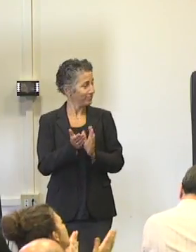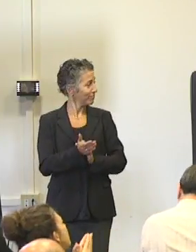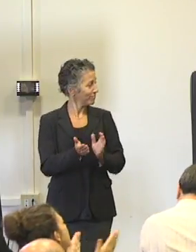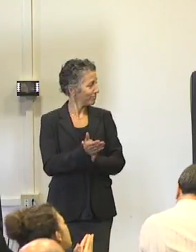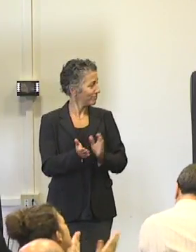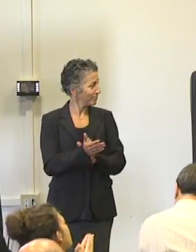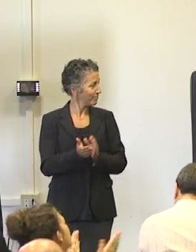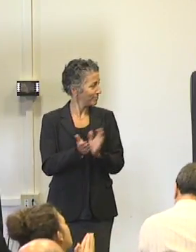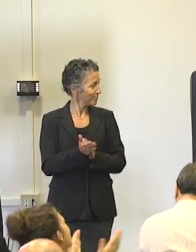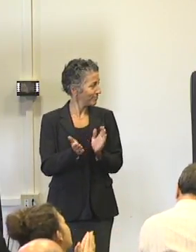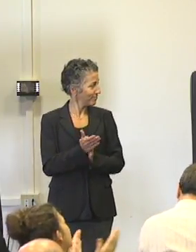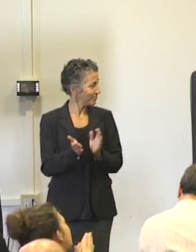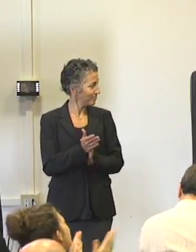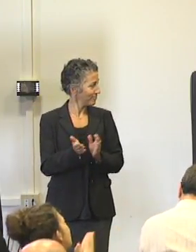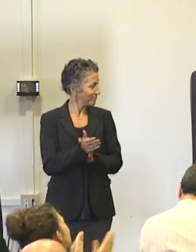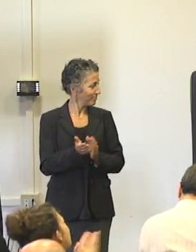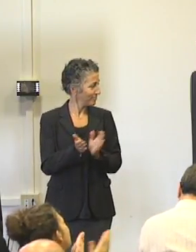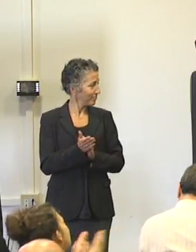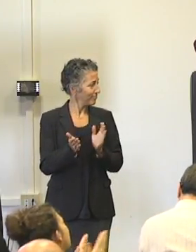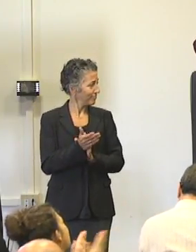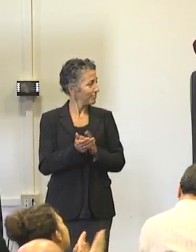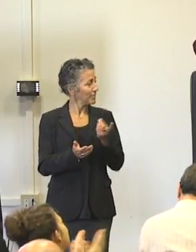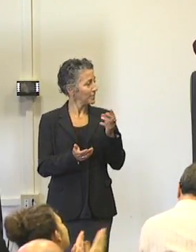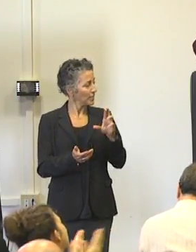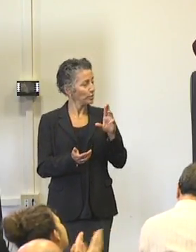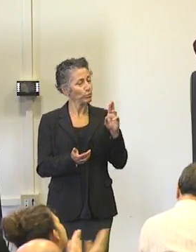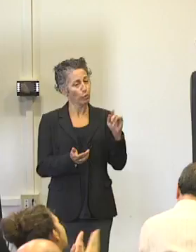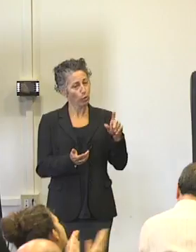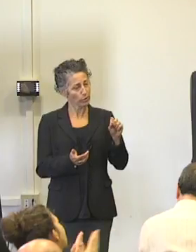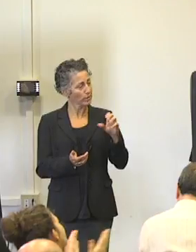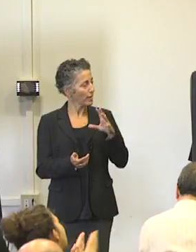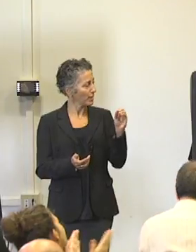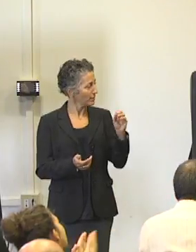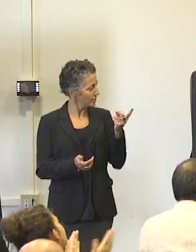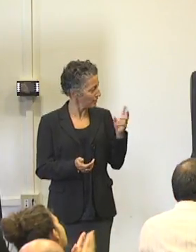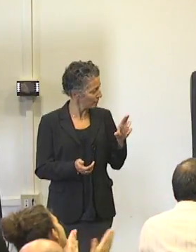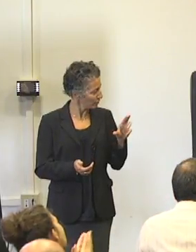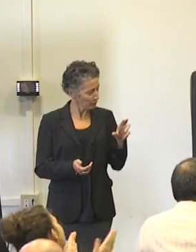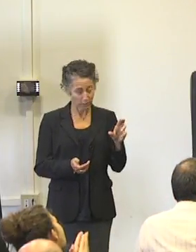question. And Dr. Rhodes and Dr. Philander.